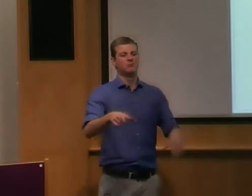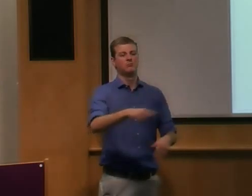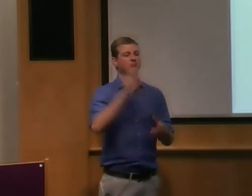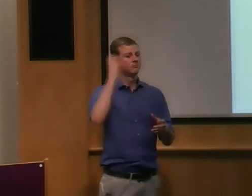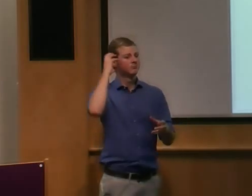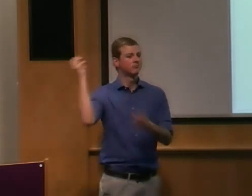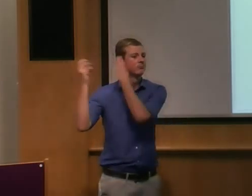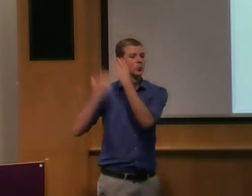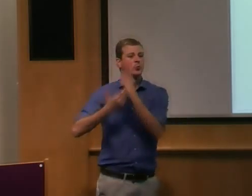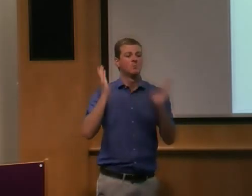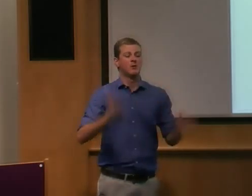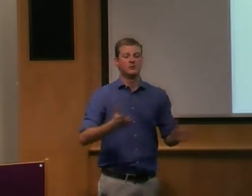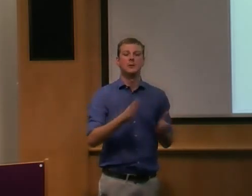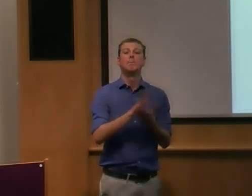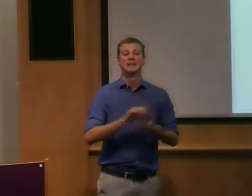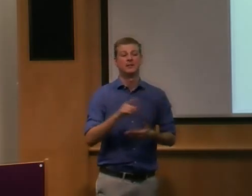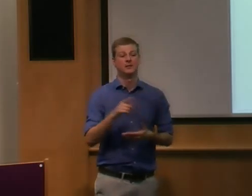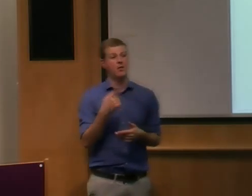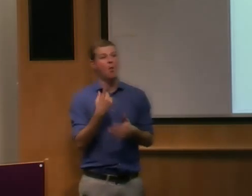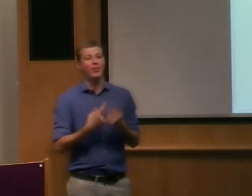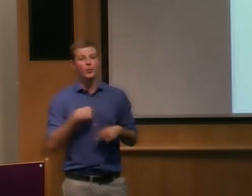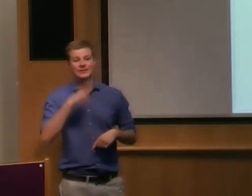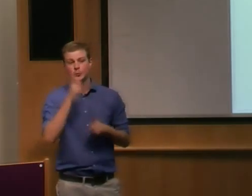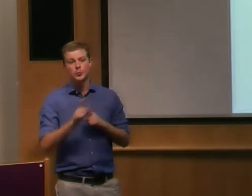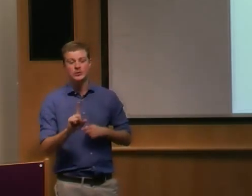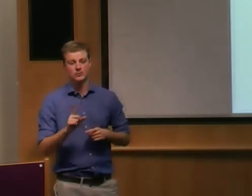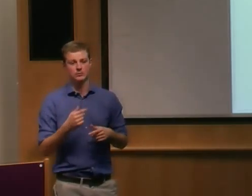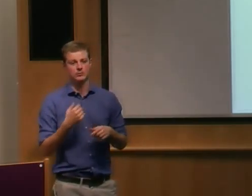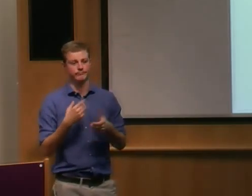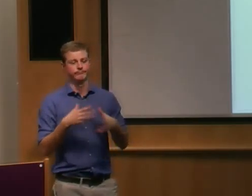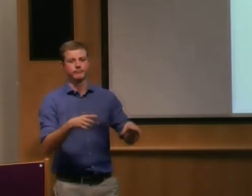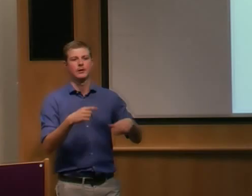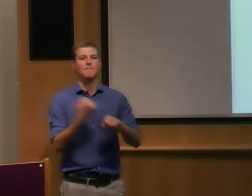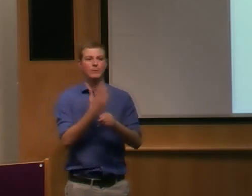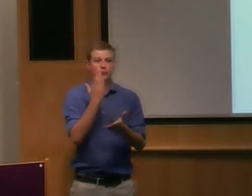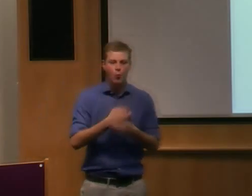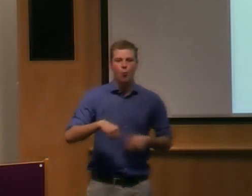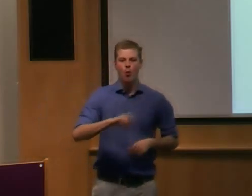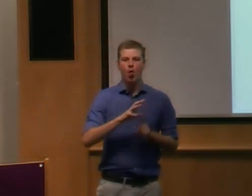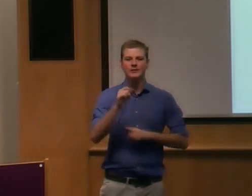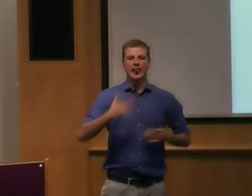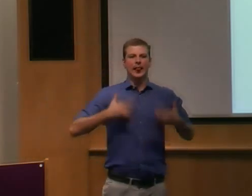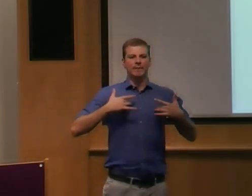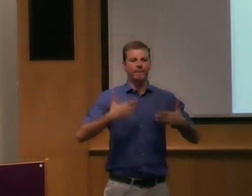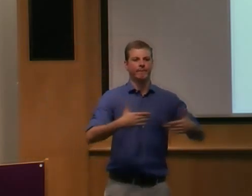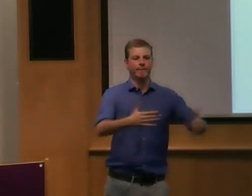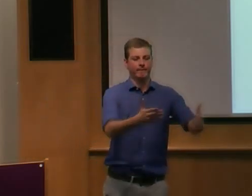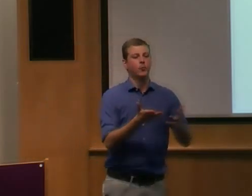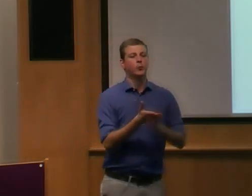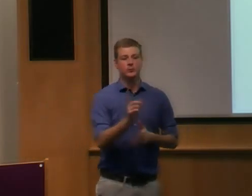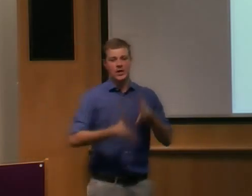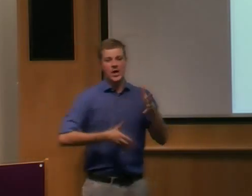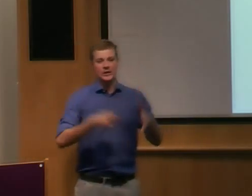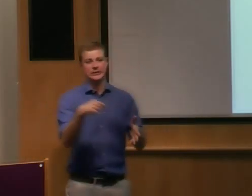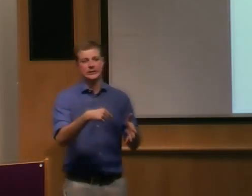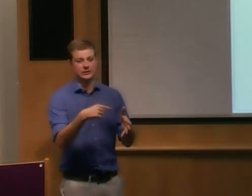the government, you know, we need to make sure that they look at protecting ESL. It's a living